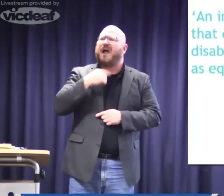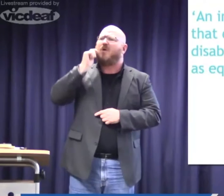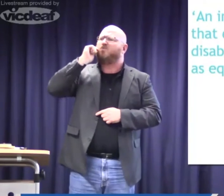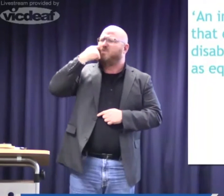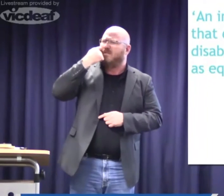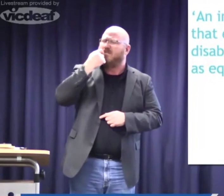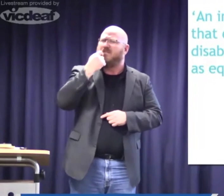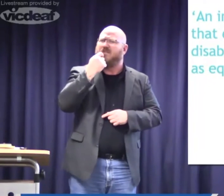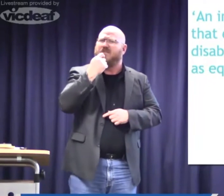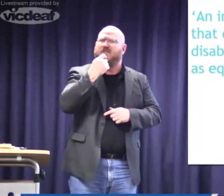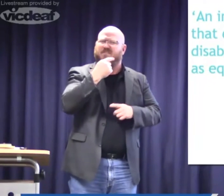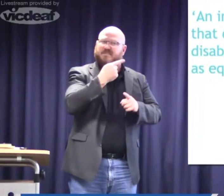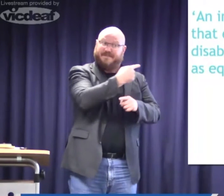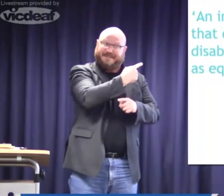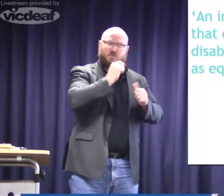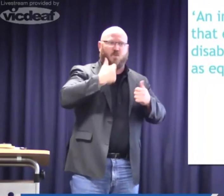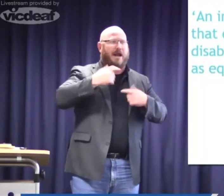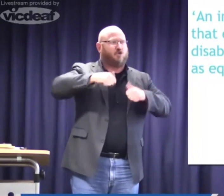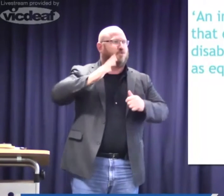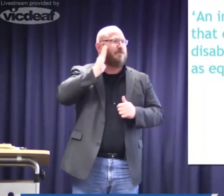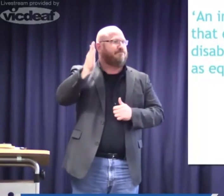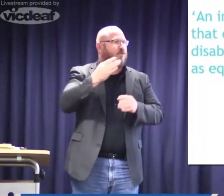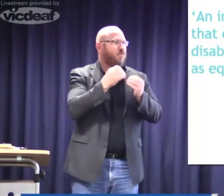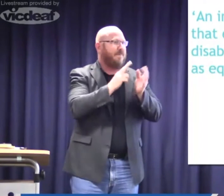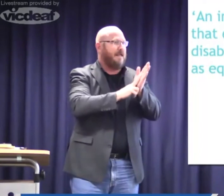This PowerPoint,